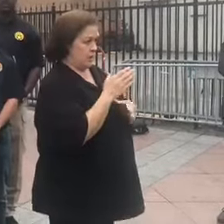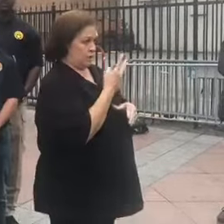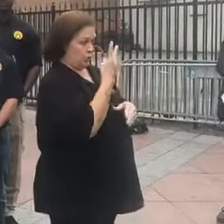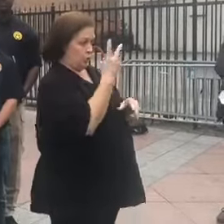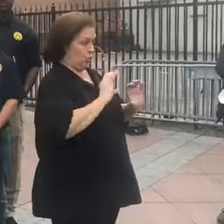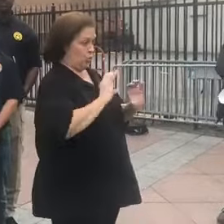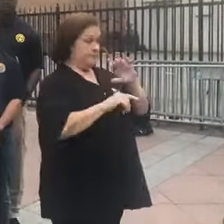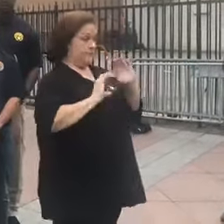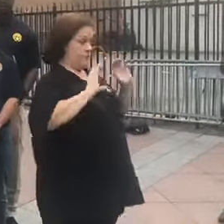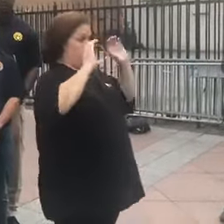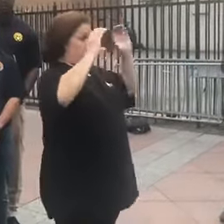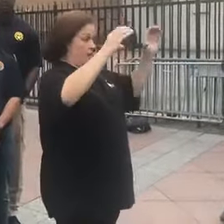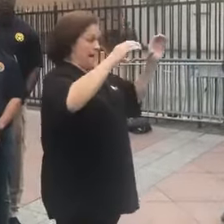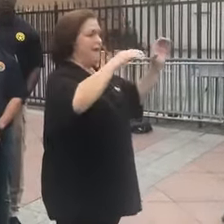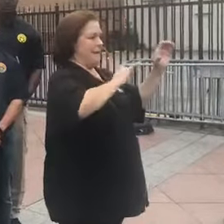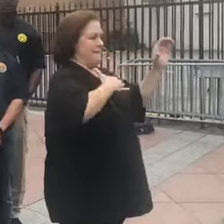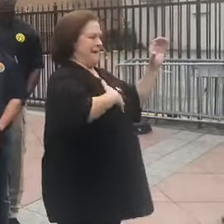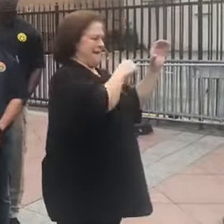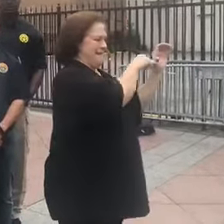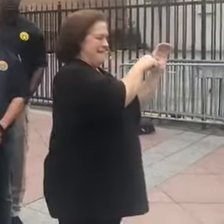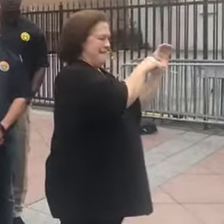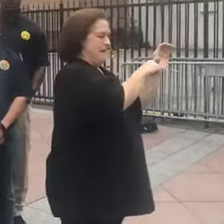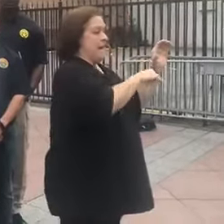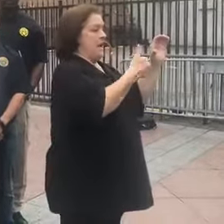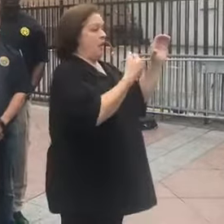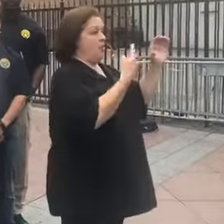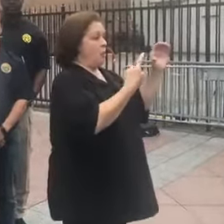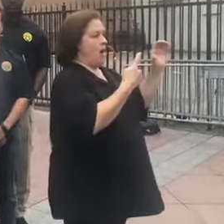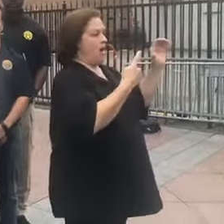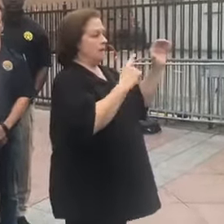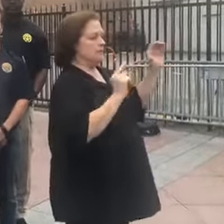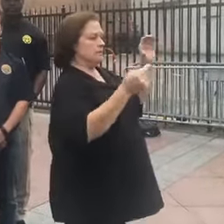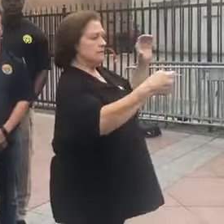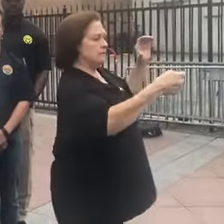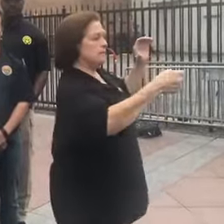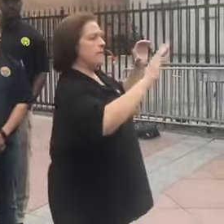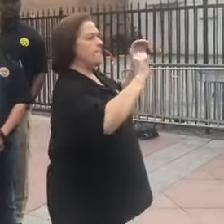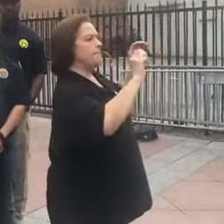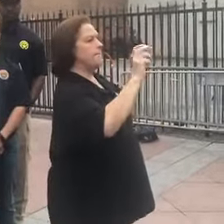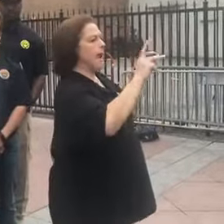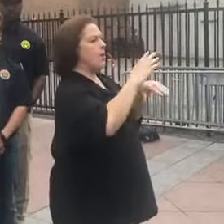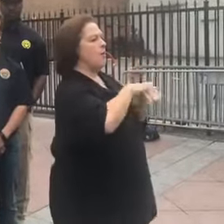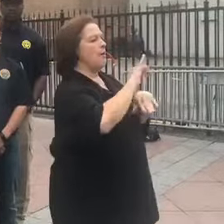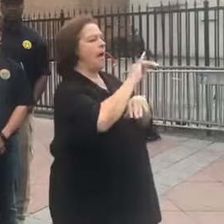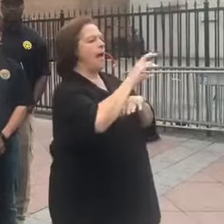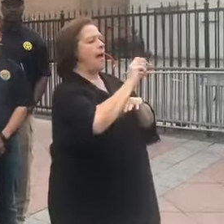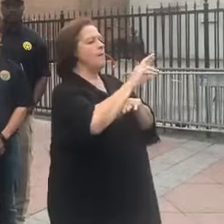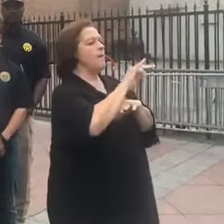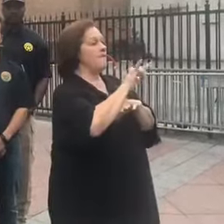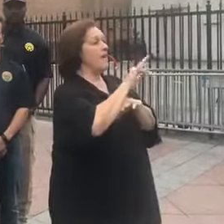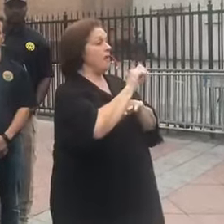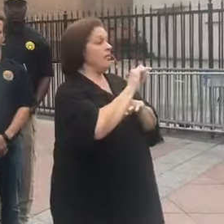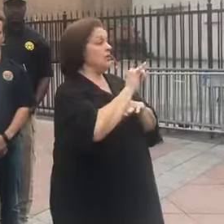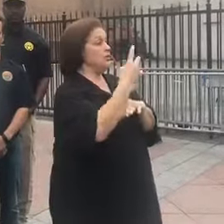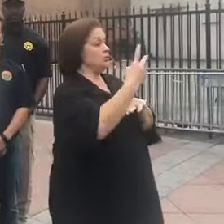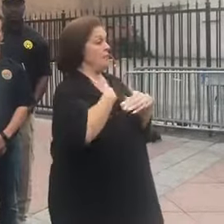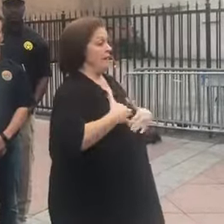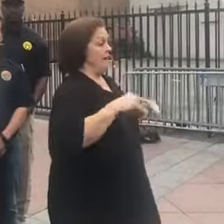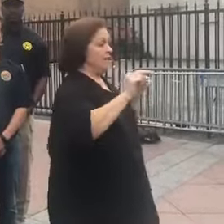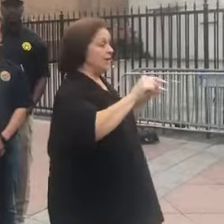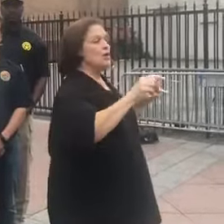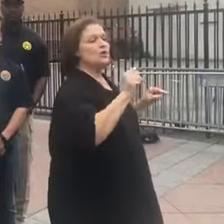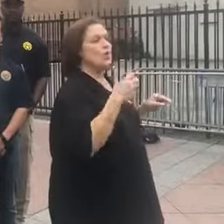So and the other one's on the very back side of the building towards Iberville. And the goal is, with the plan, is to try and,